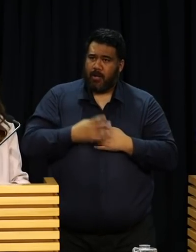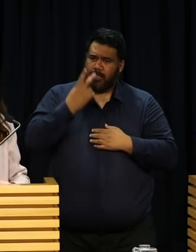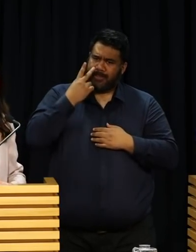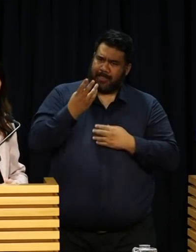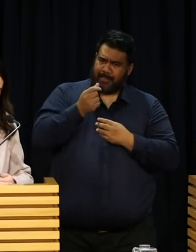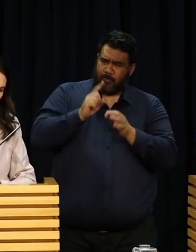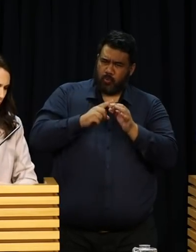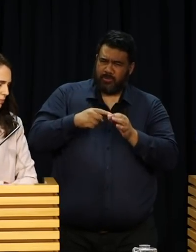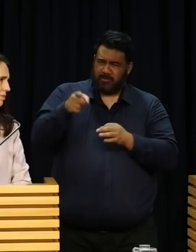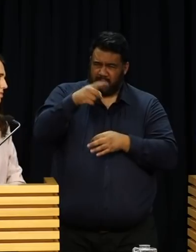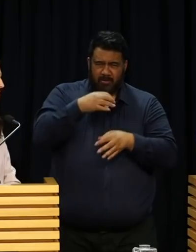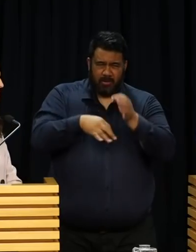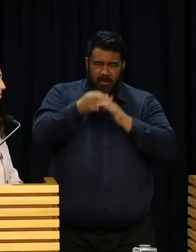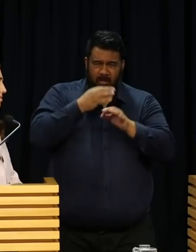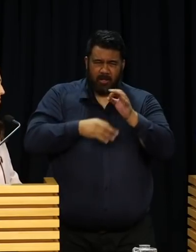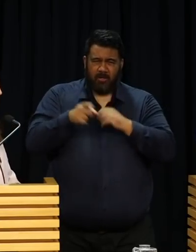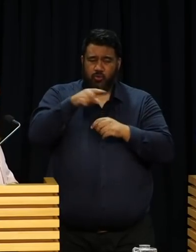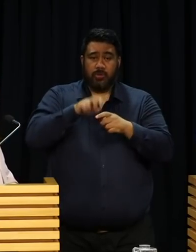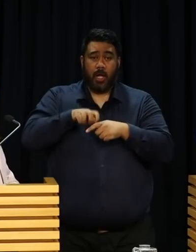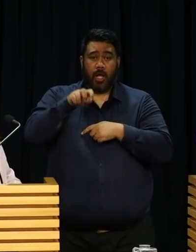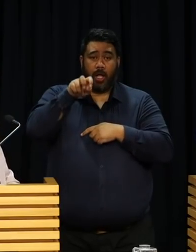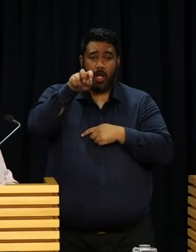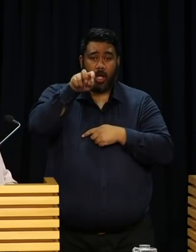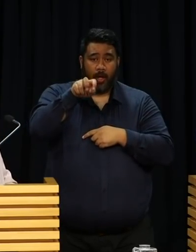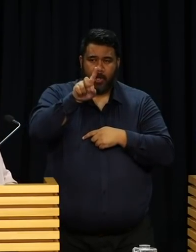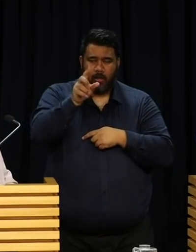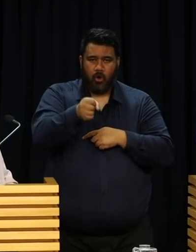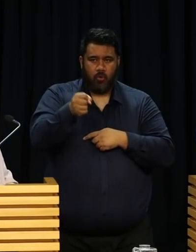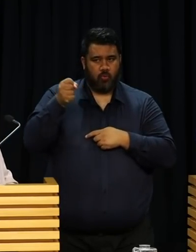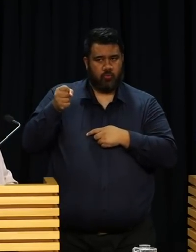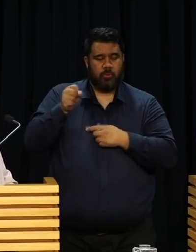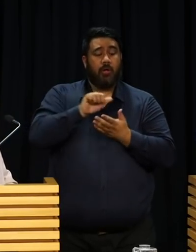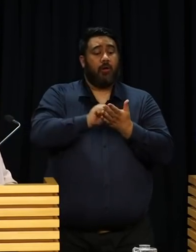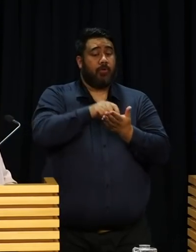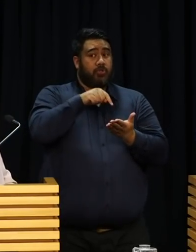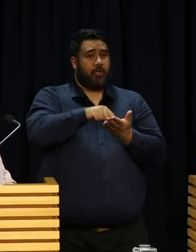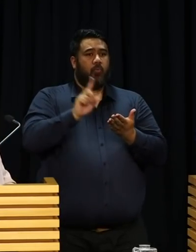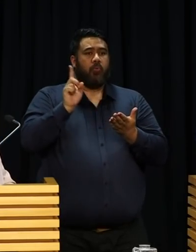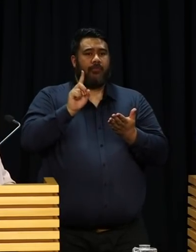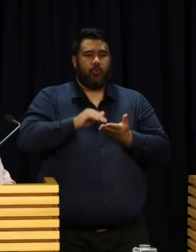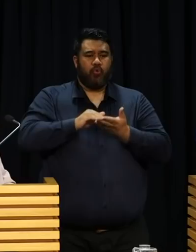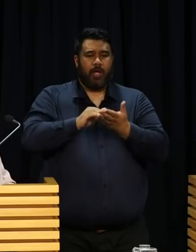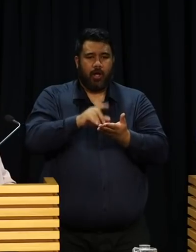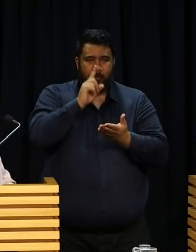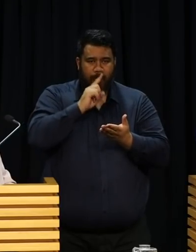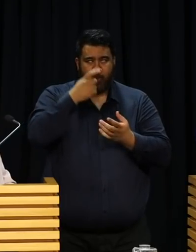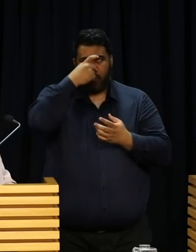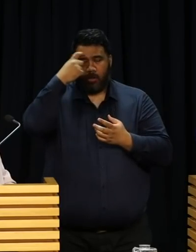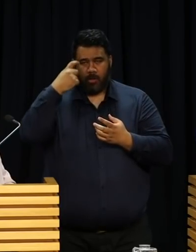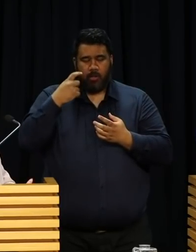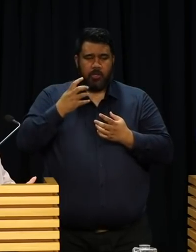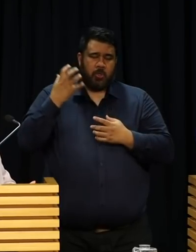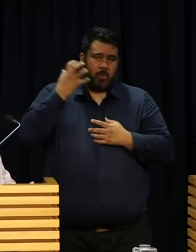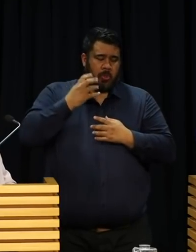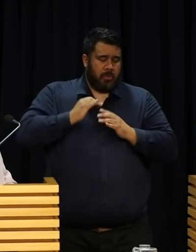come forward. Let's not get ahead of ourselves. The apology is about helping people heal, people who have been